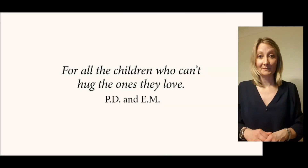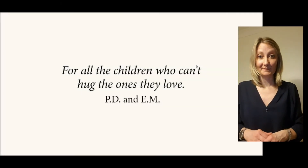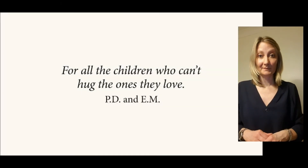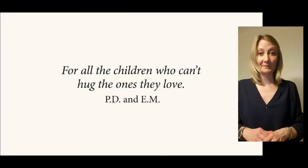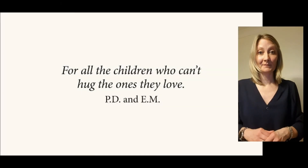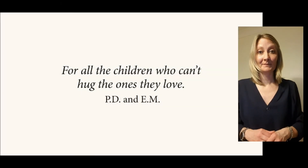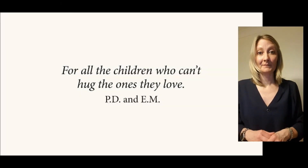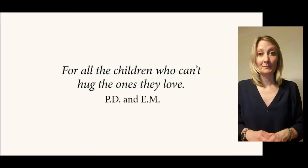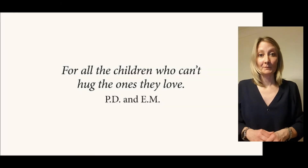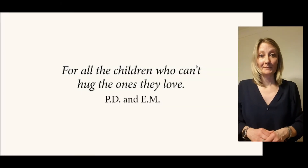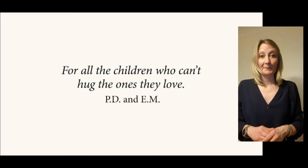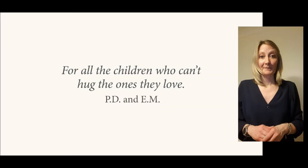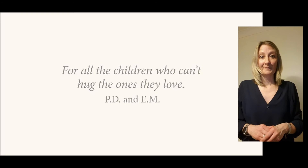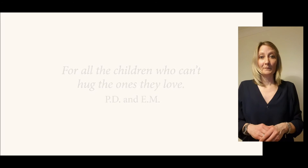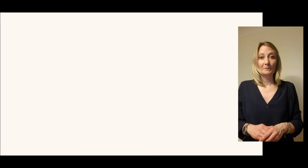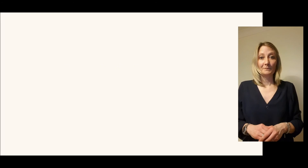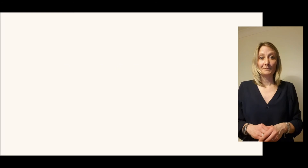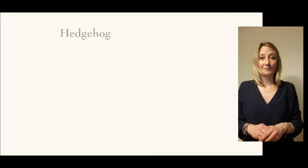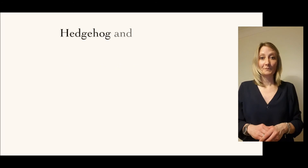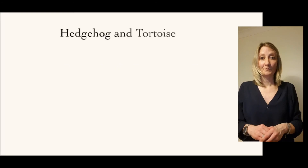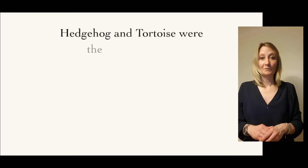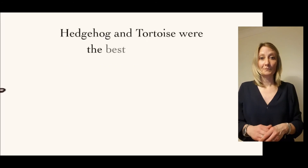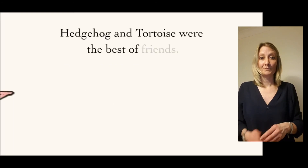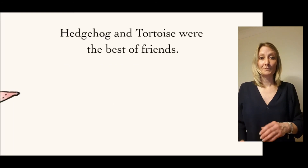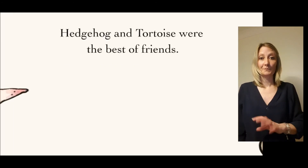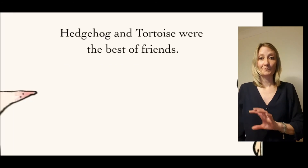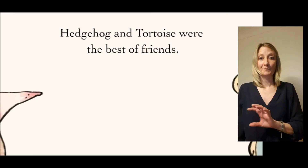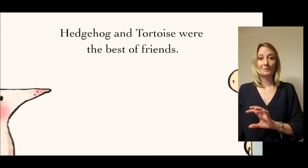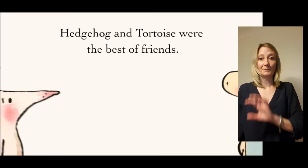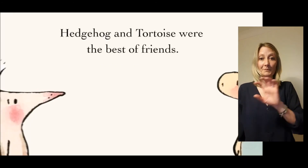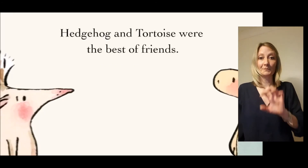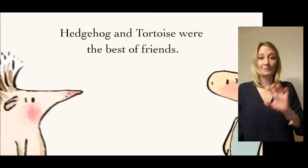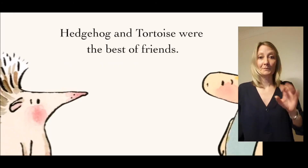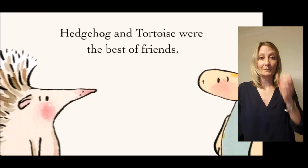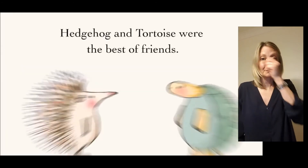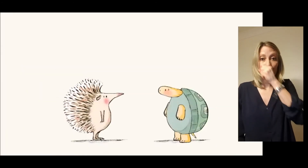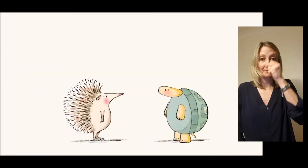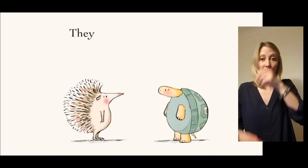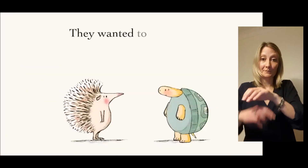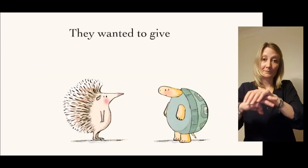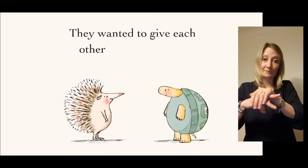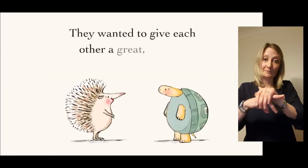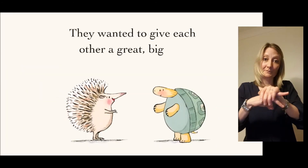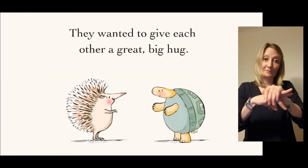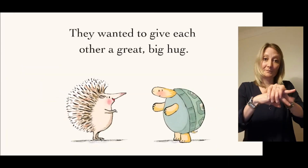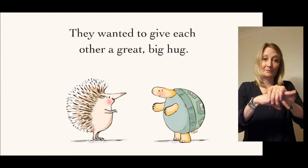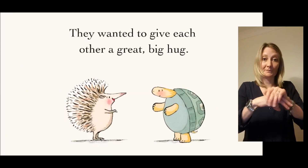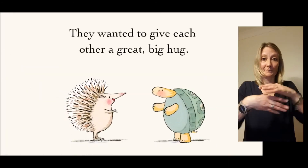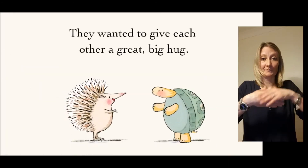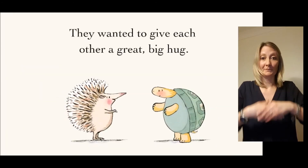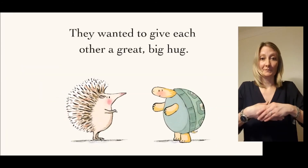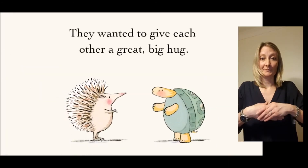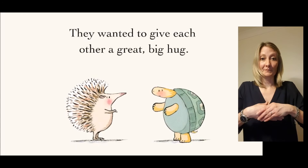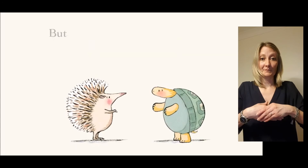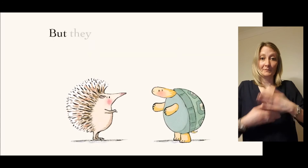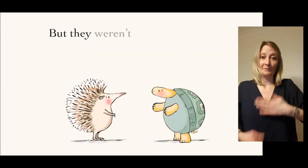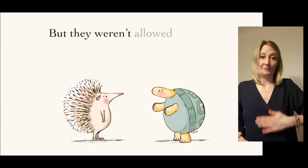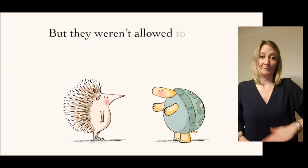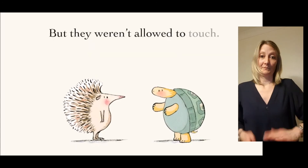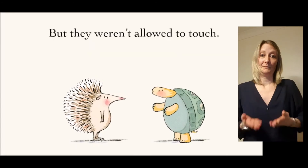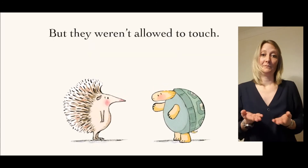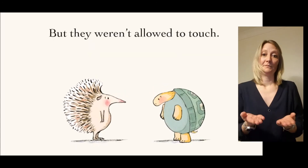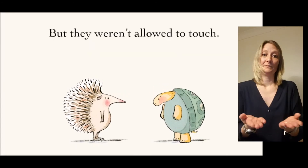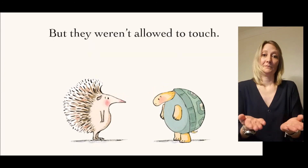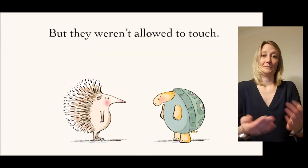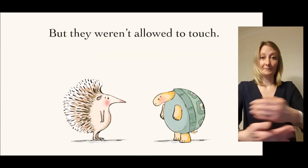For all the children who can't hug the ones they love. Hedgehog and Tortoise were the best of friends. They wanted to give